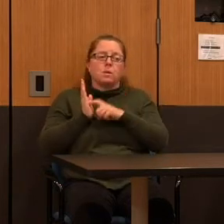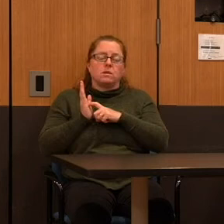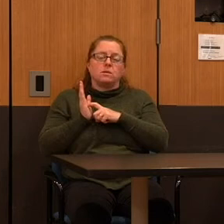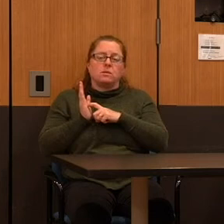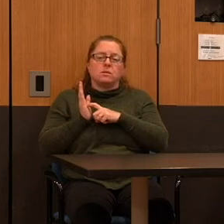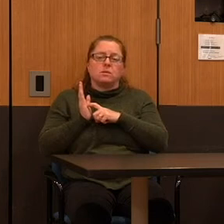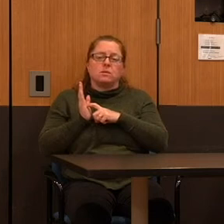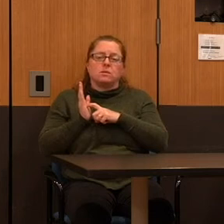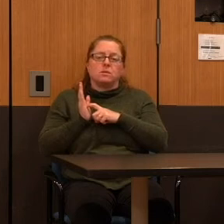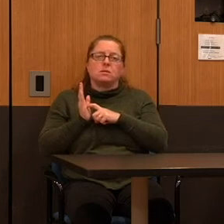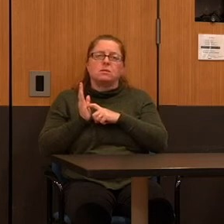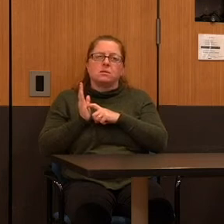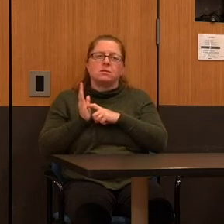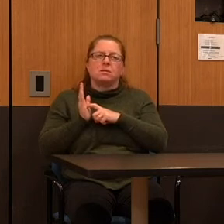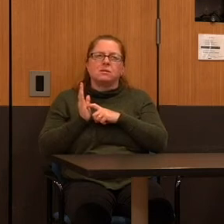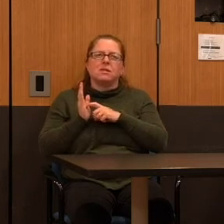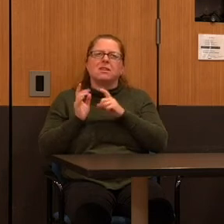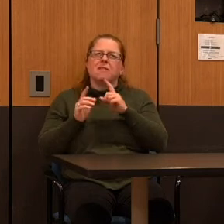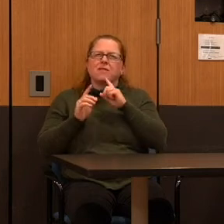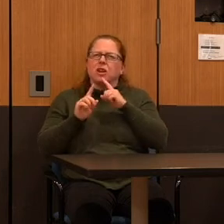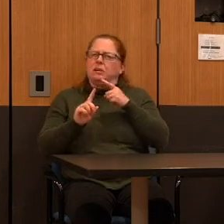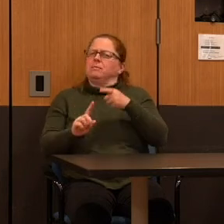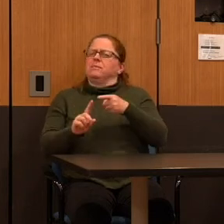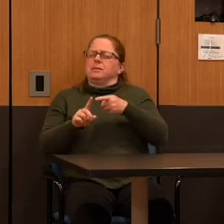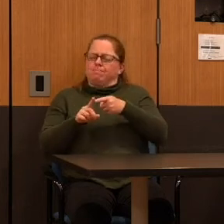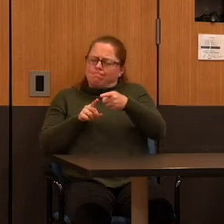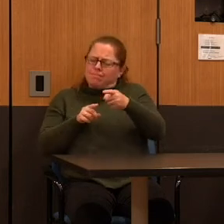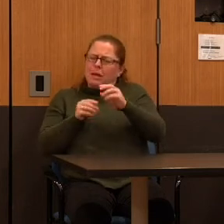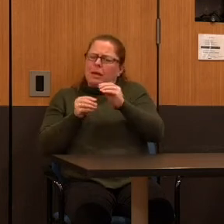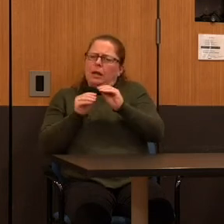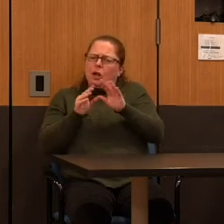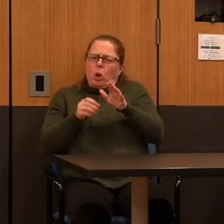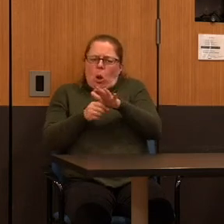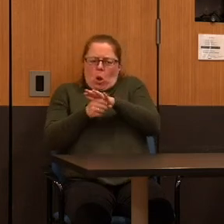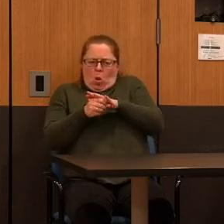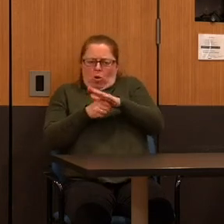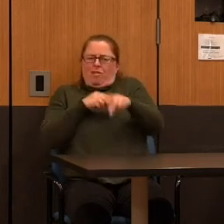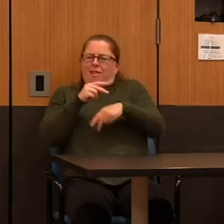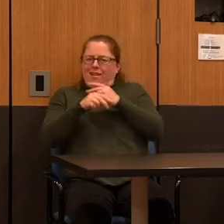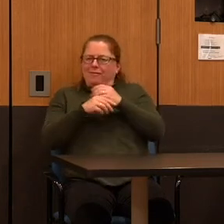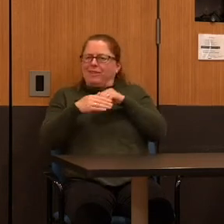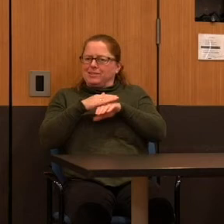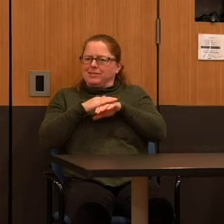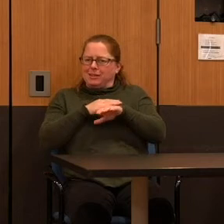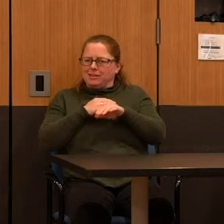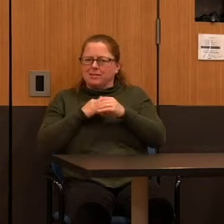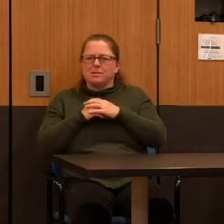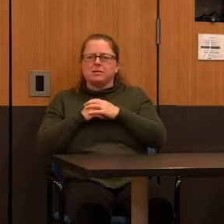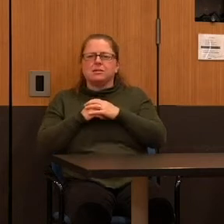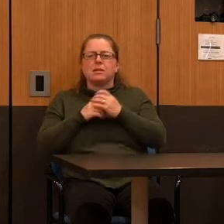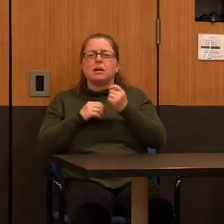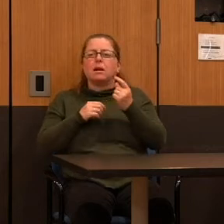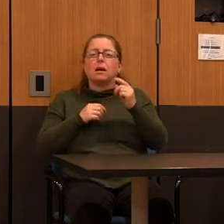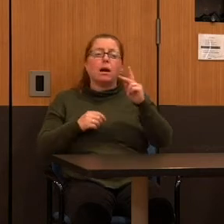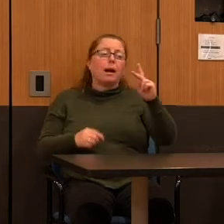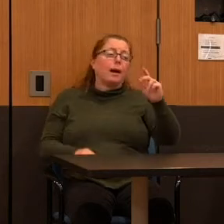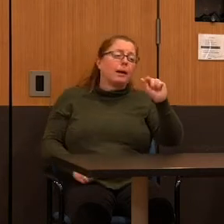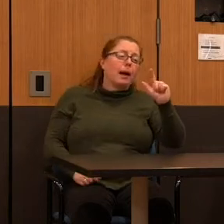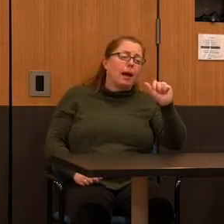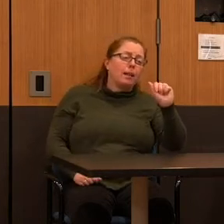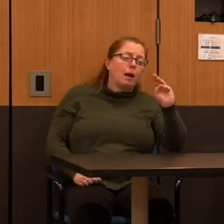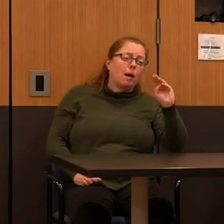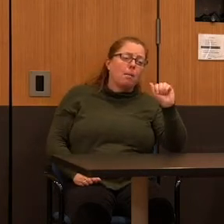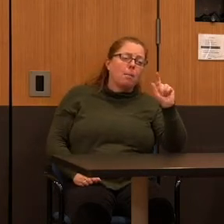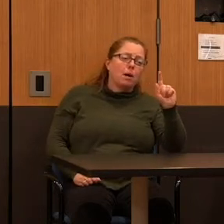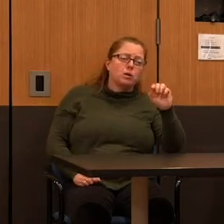a distinctive local form of access. And many sites have their own local history, right? Kalamazoo, Michigan had